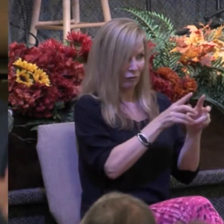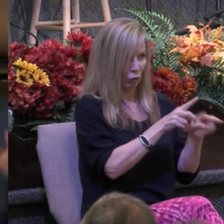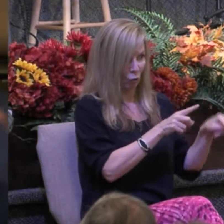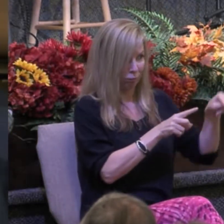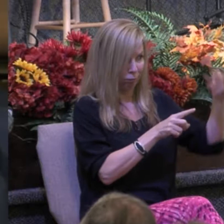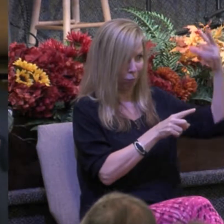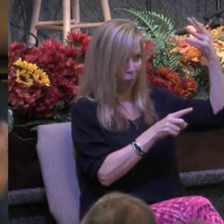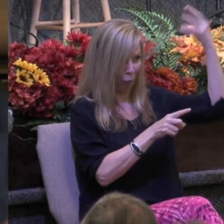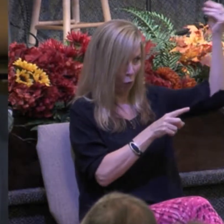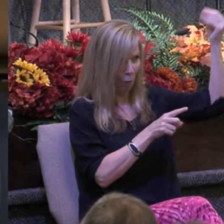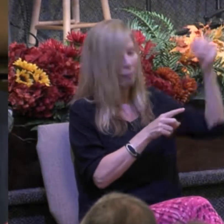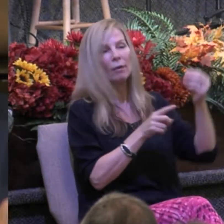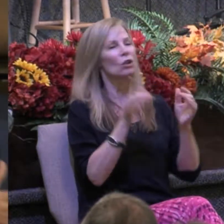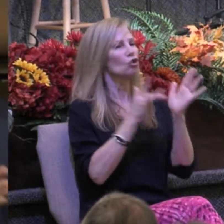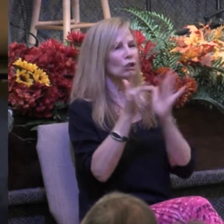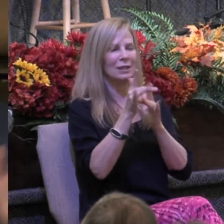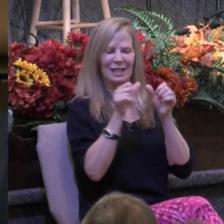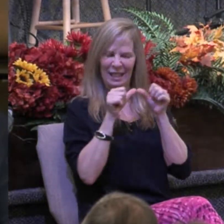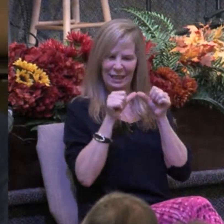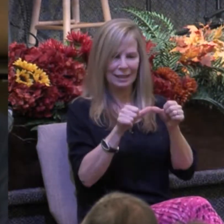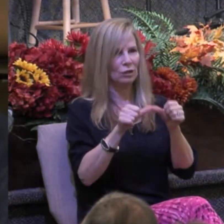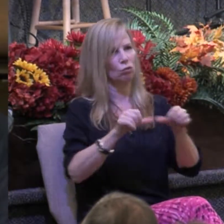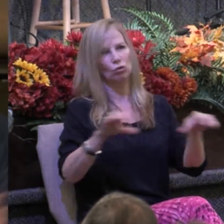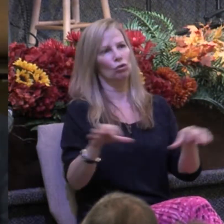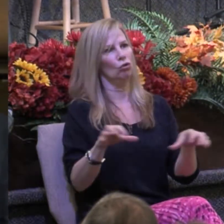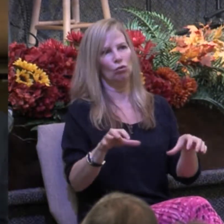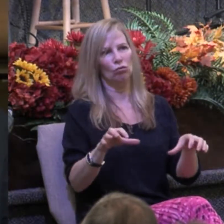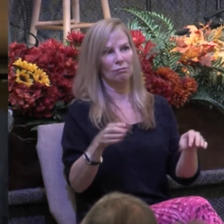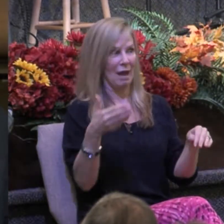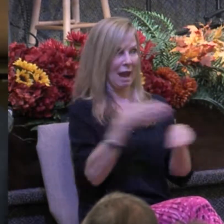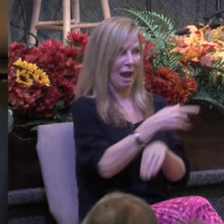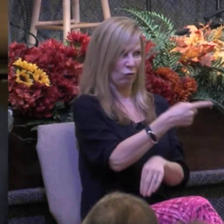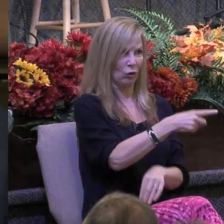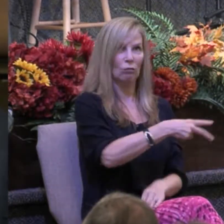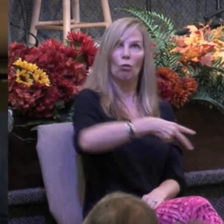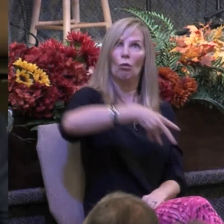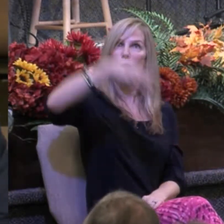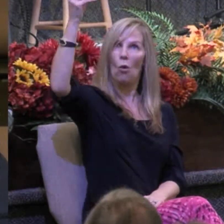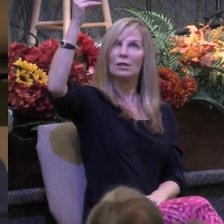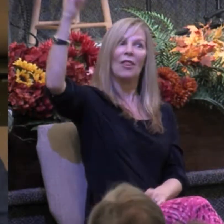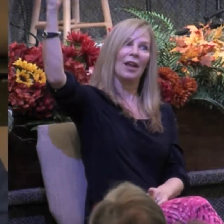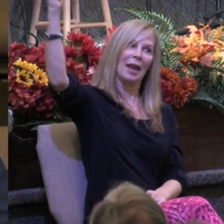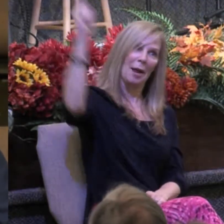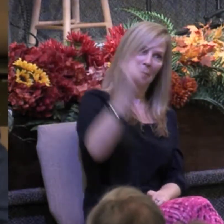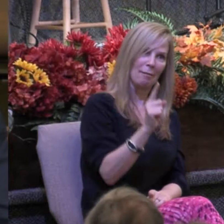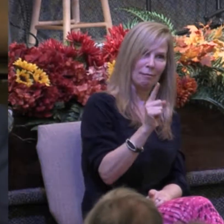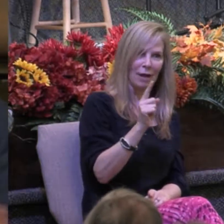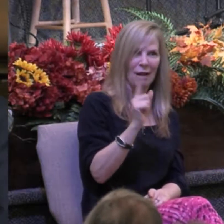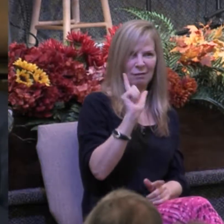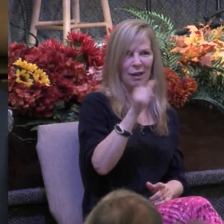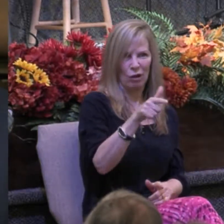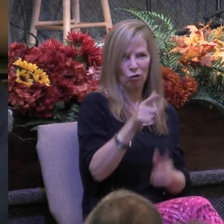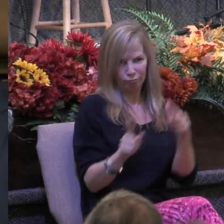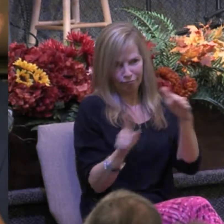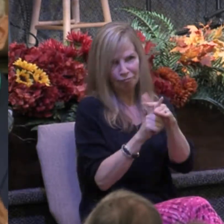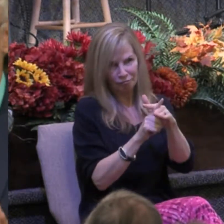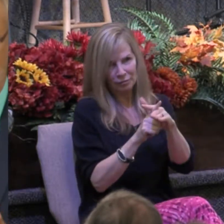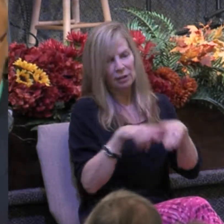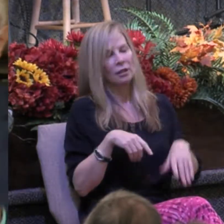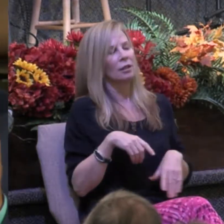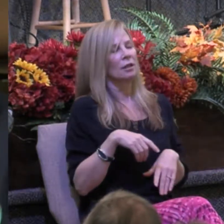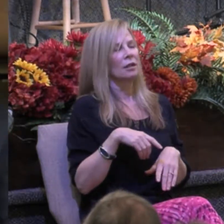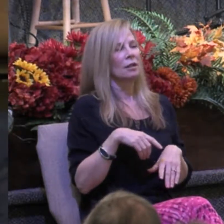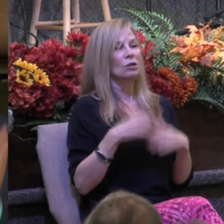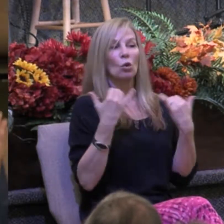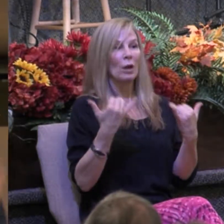Jesus continued to do after he rose from the dead and then returned to the Father. In other words, what this tells us is